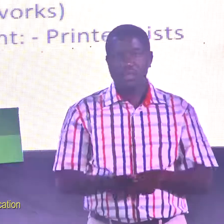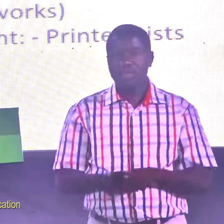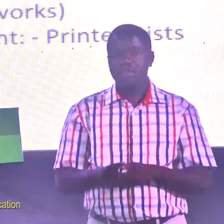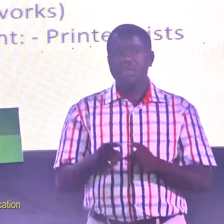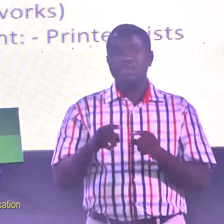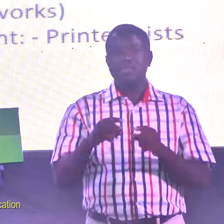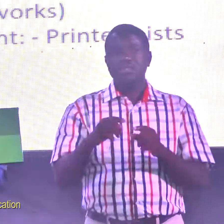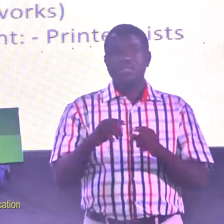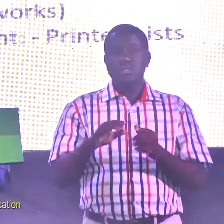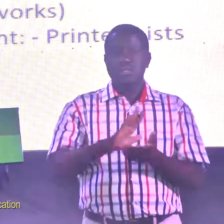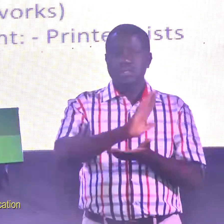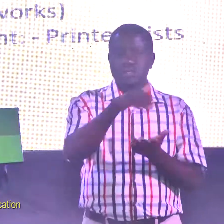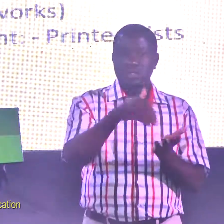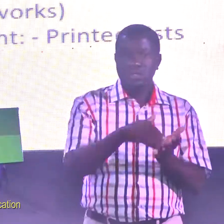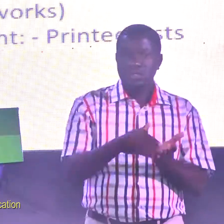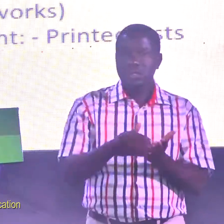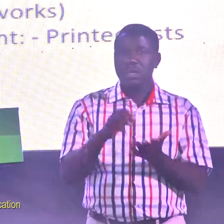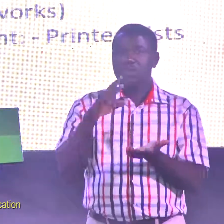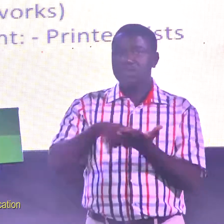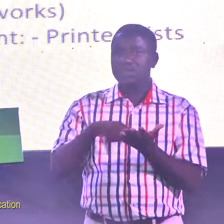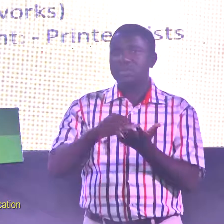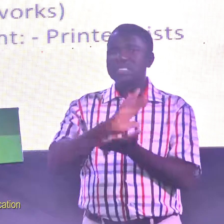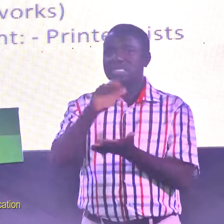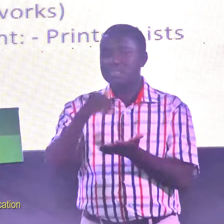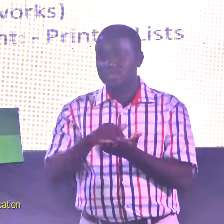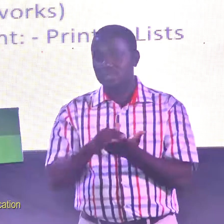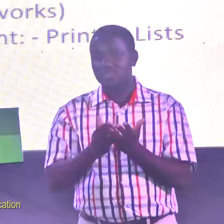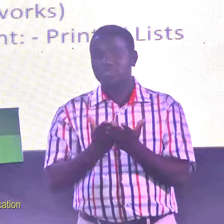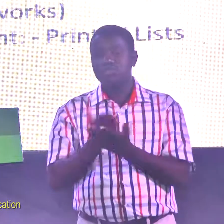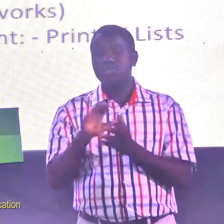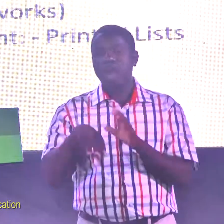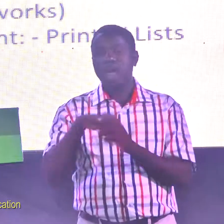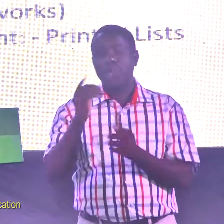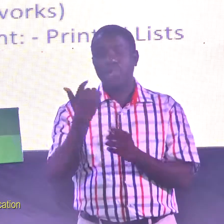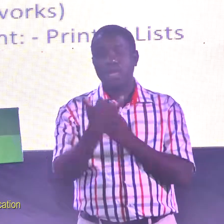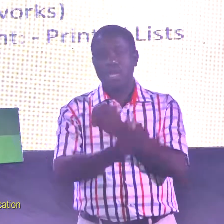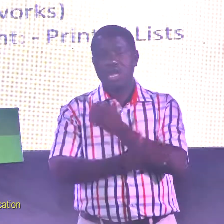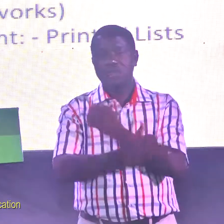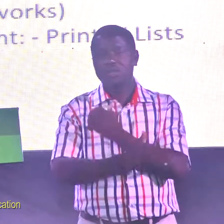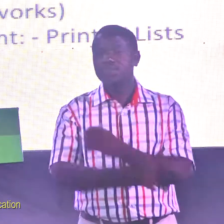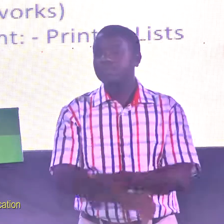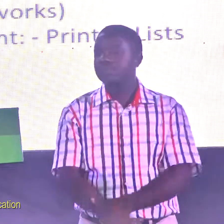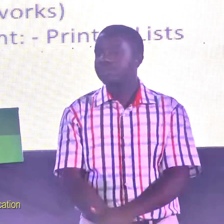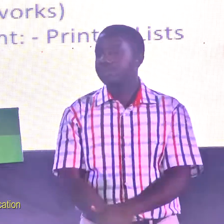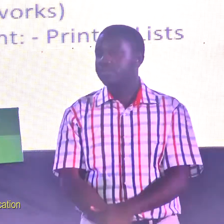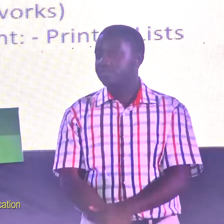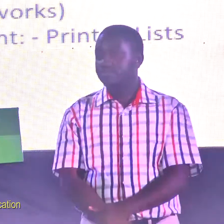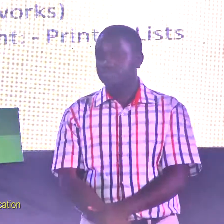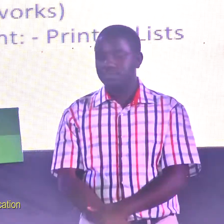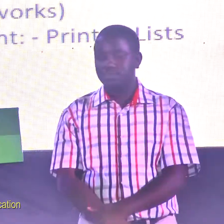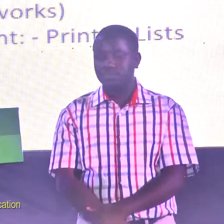polling stations and registration centers throughout the country.